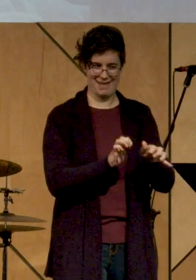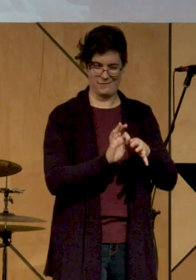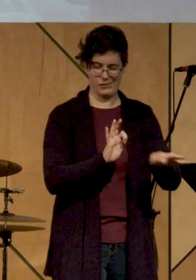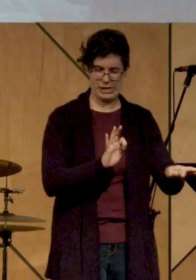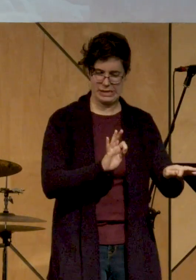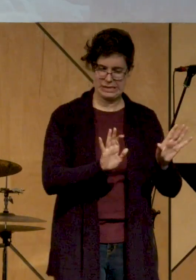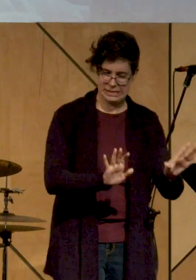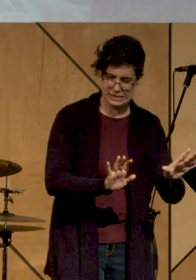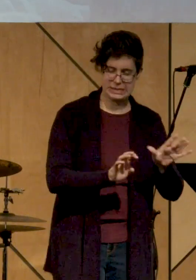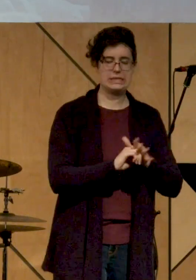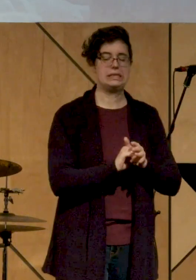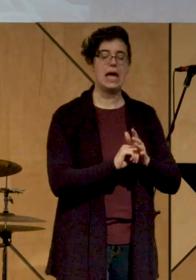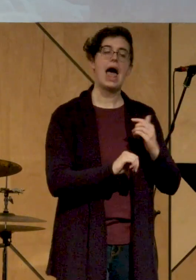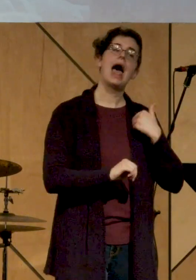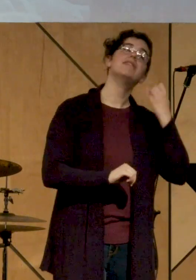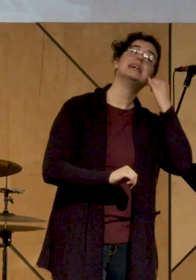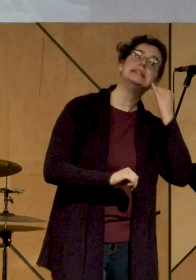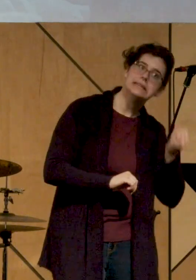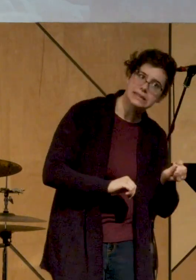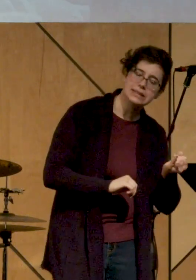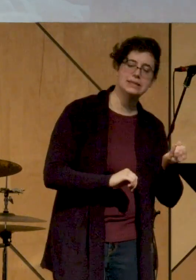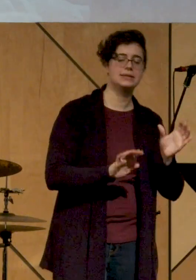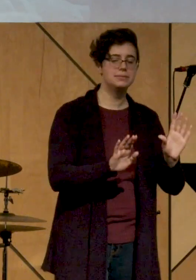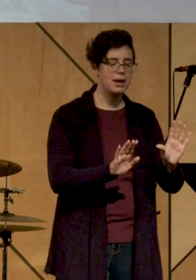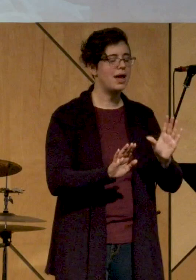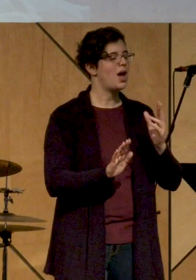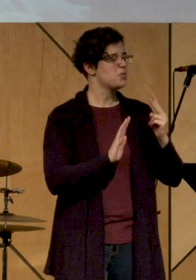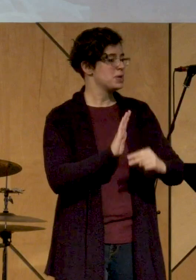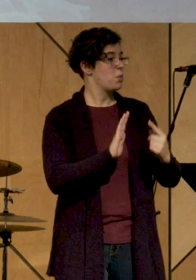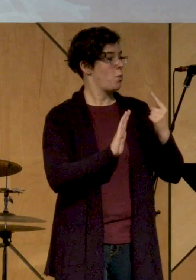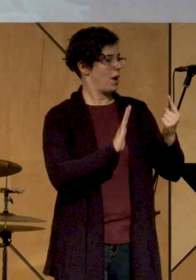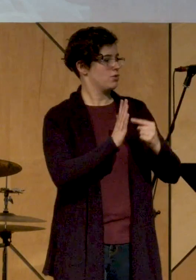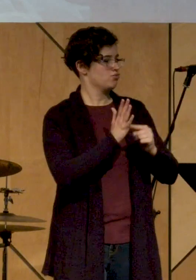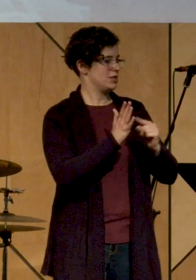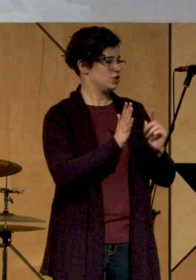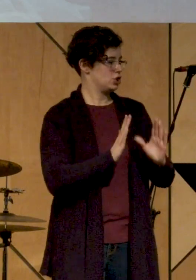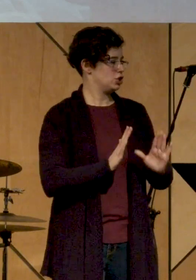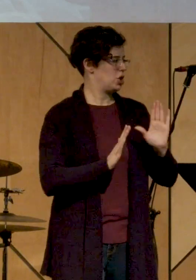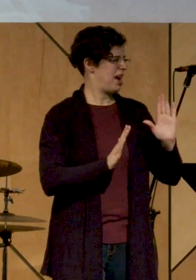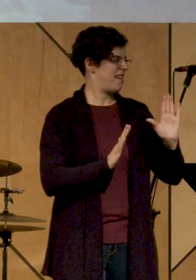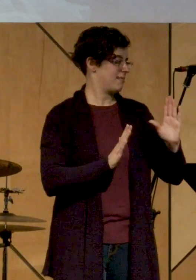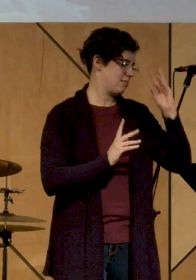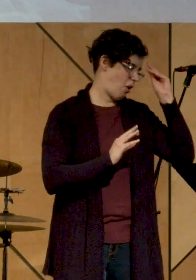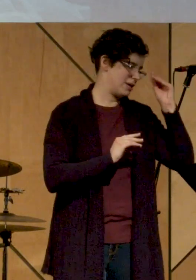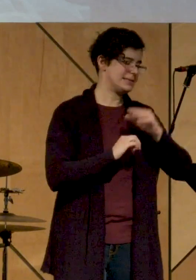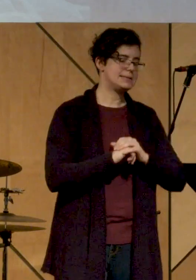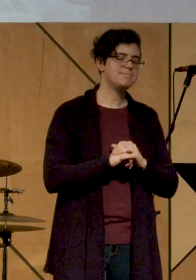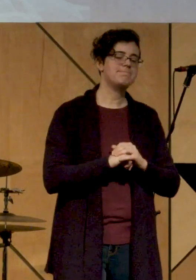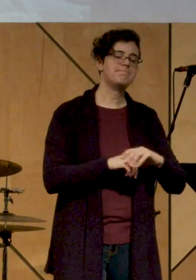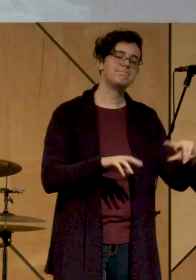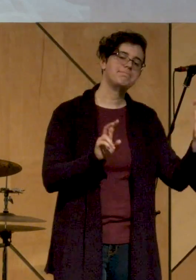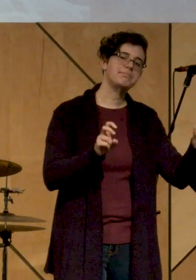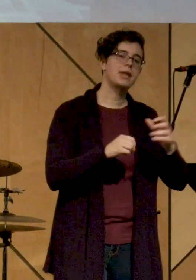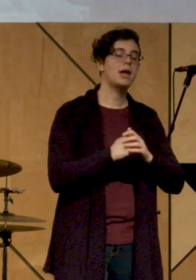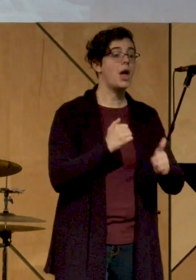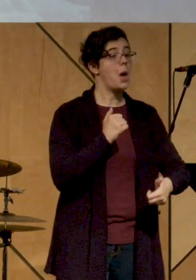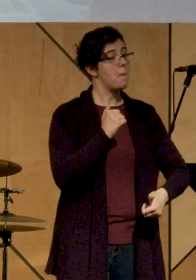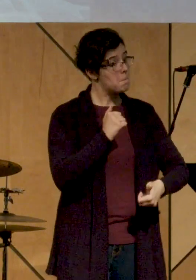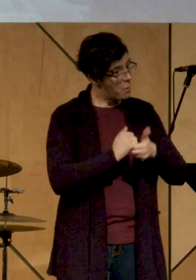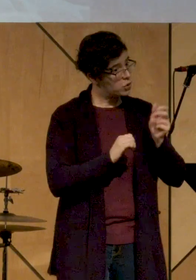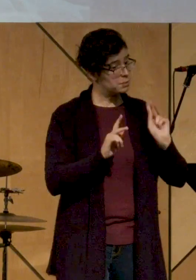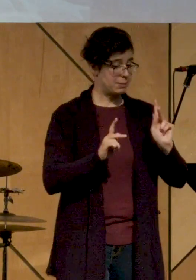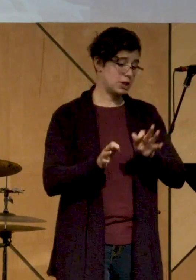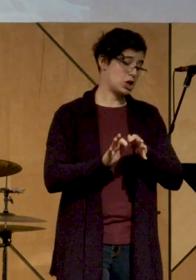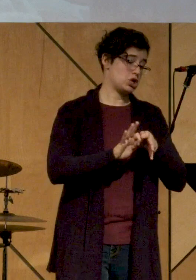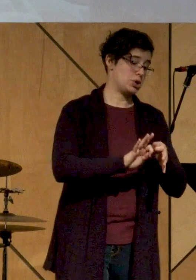meant specifically when he said seasoned with salt. Let me read you what one commentator wrote. He said, most